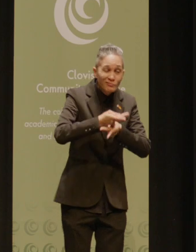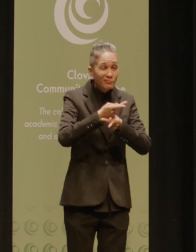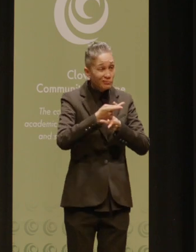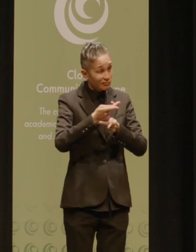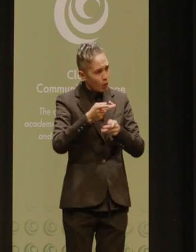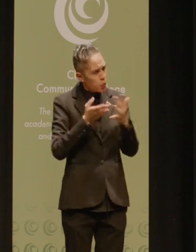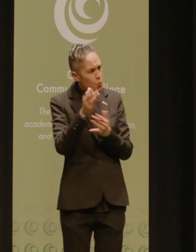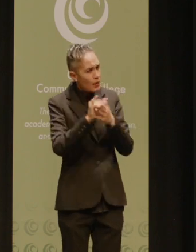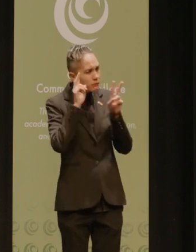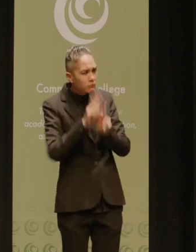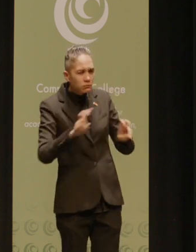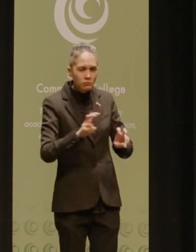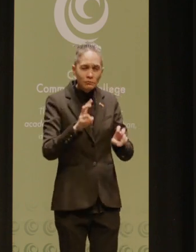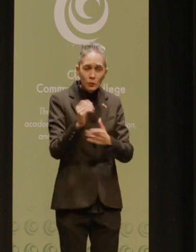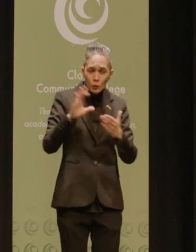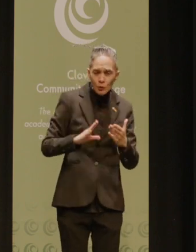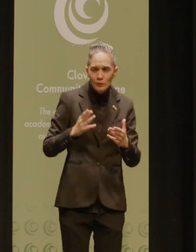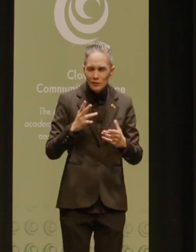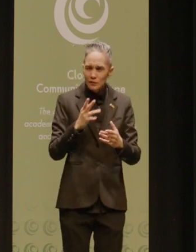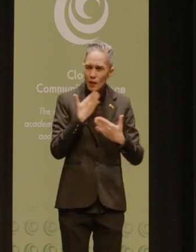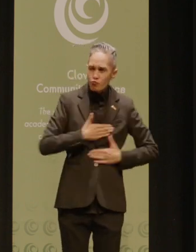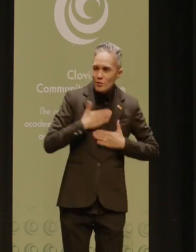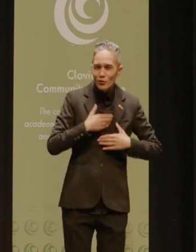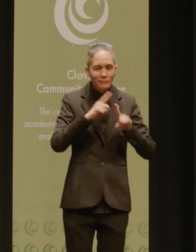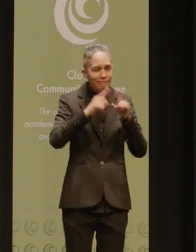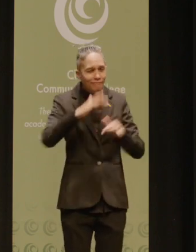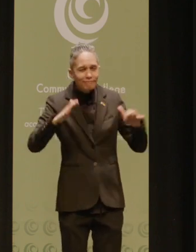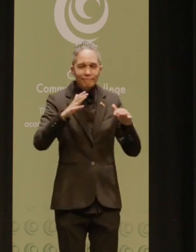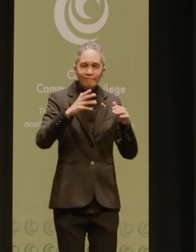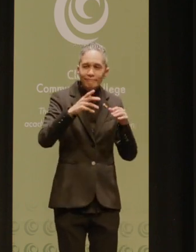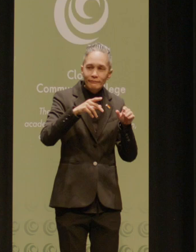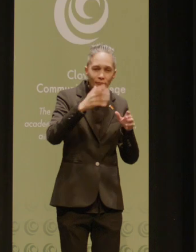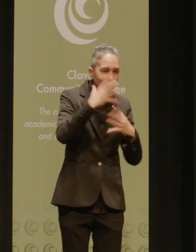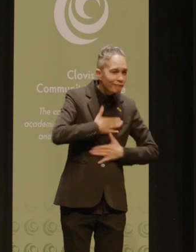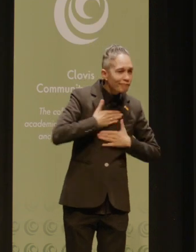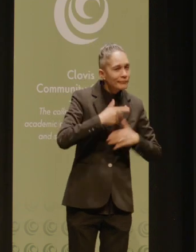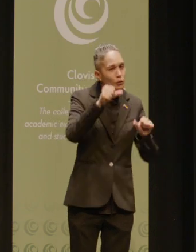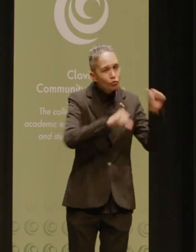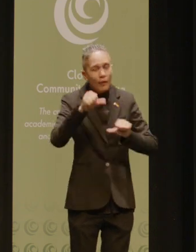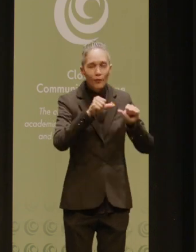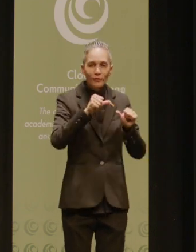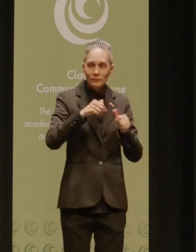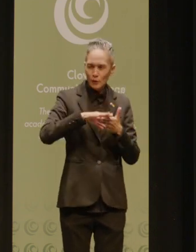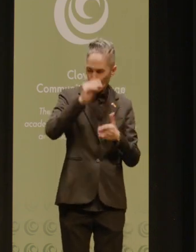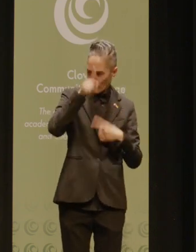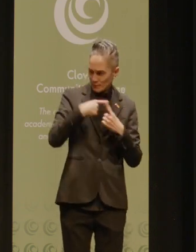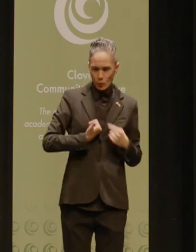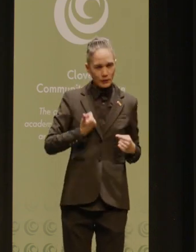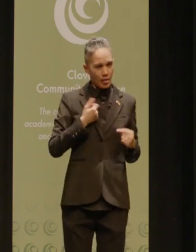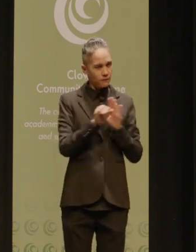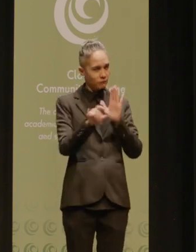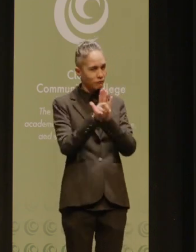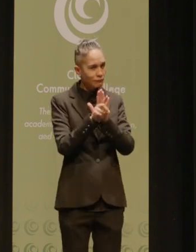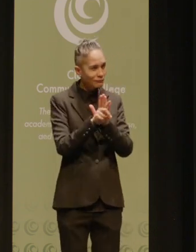students can gain a deeper appreciation of our diverse experiences of others, and they can learn more about themselves and the world. And plus,